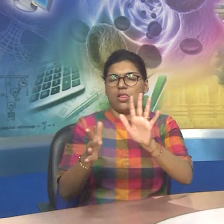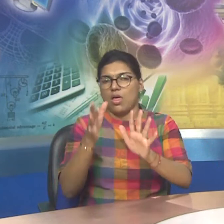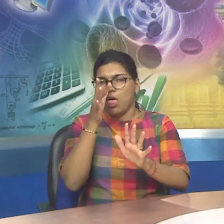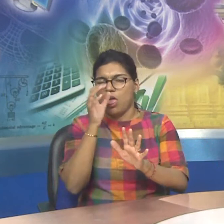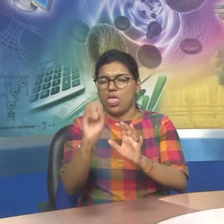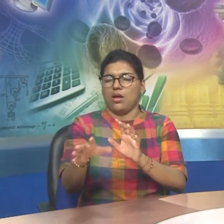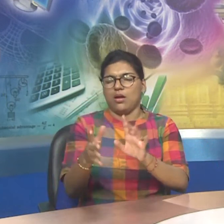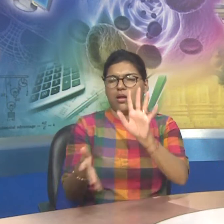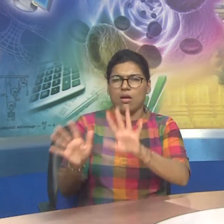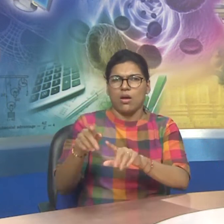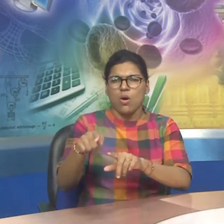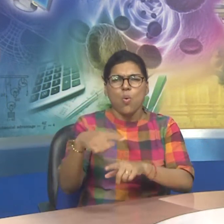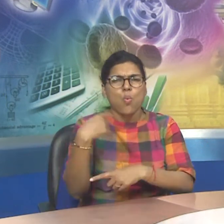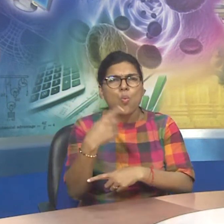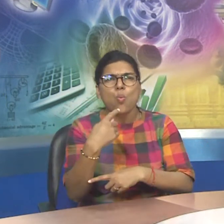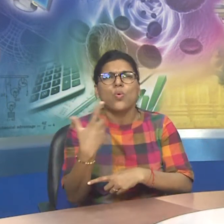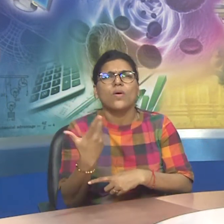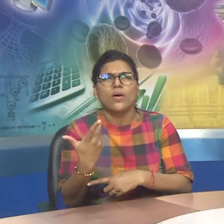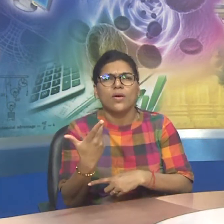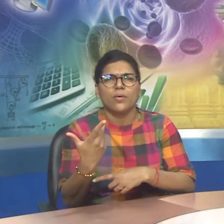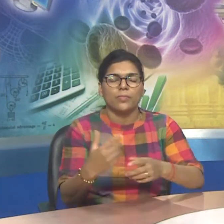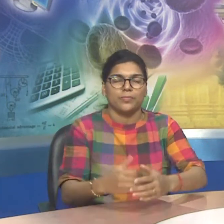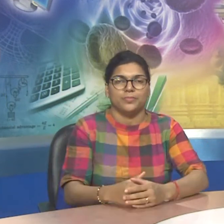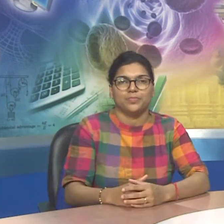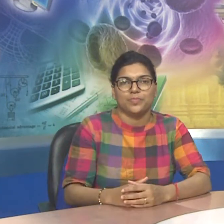Who are the adults deceiving?